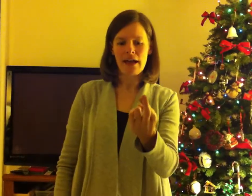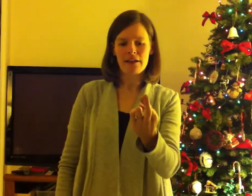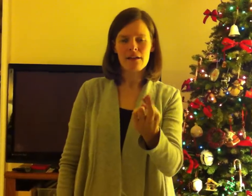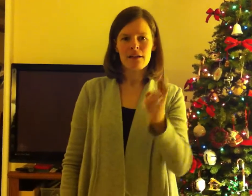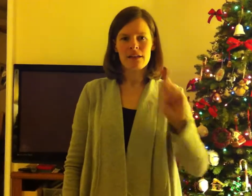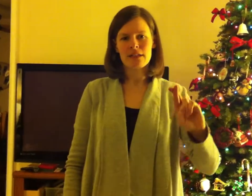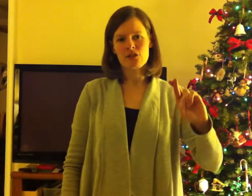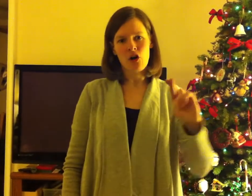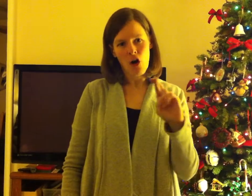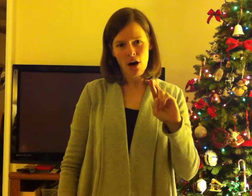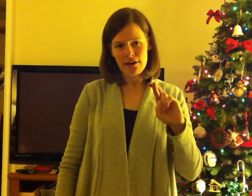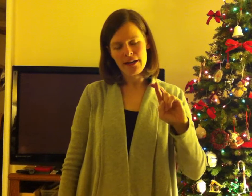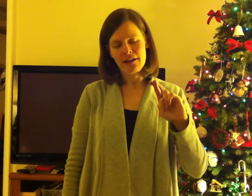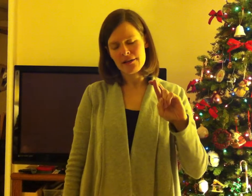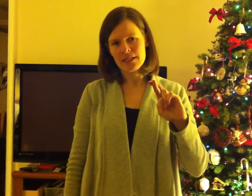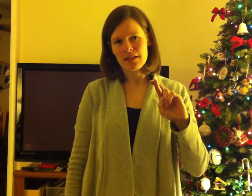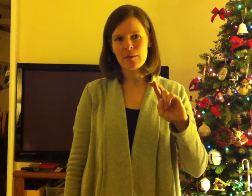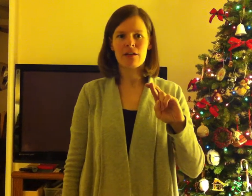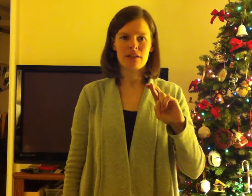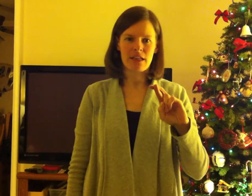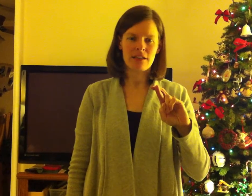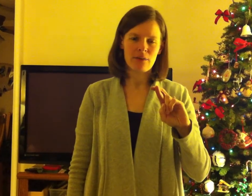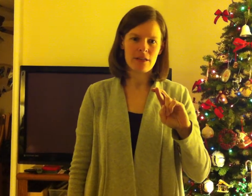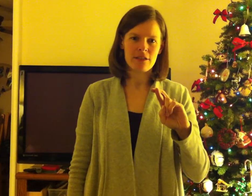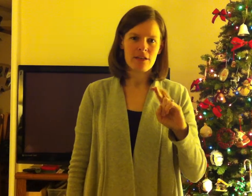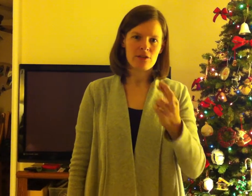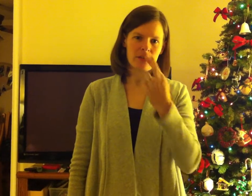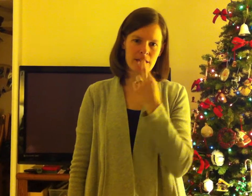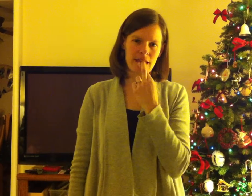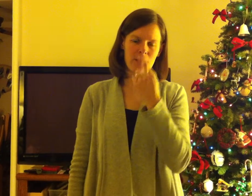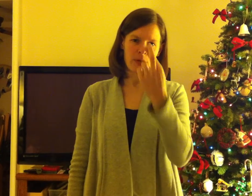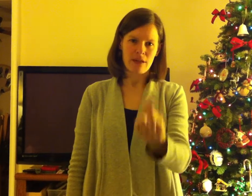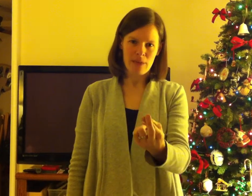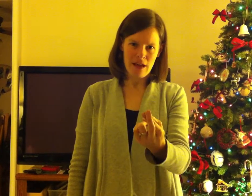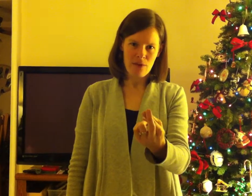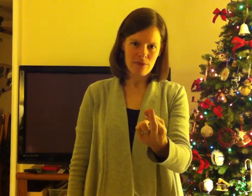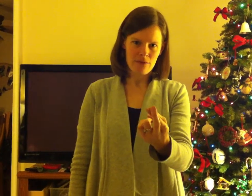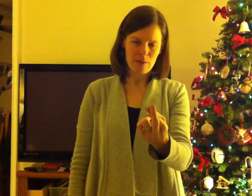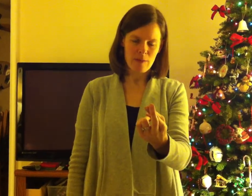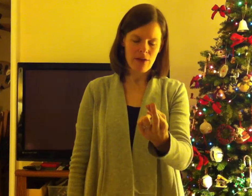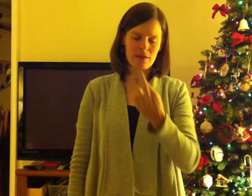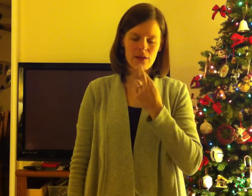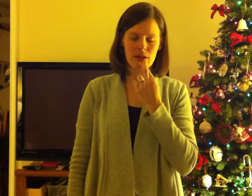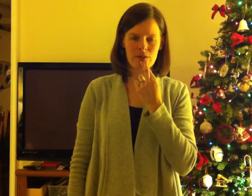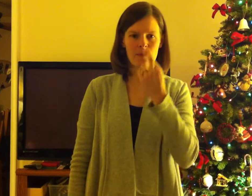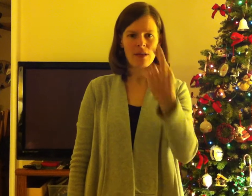reply. This is your R hand in American Sign Language, so you're going to take it and put it coming out from your mouth. So in